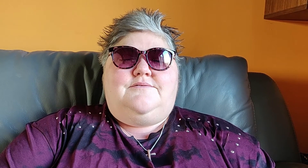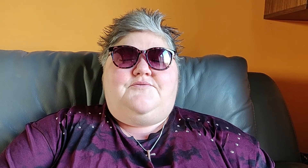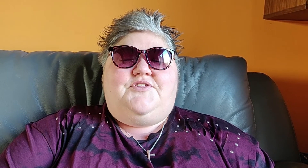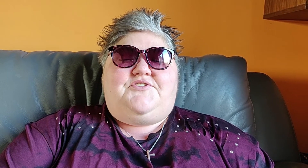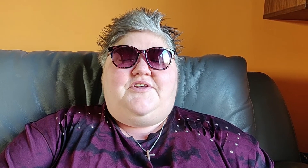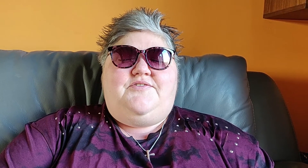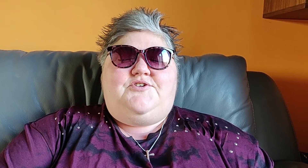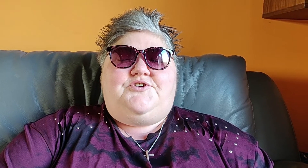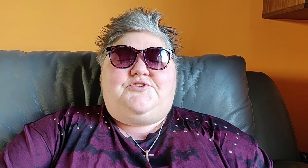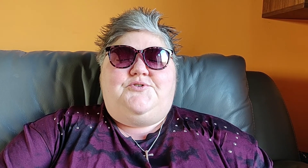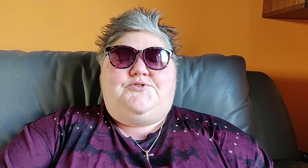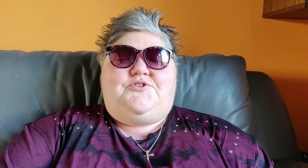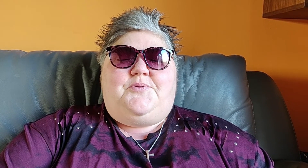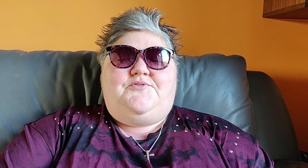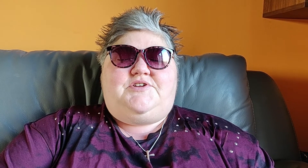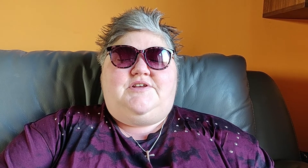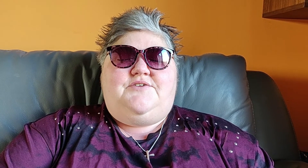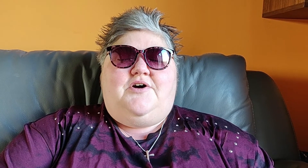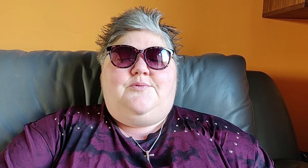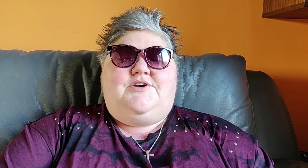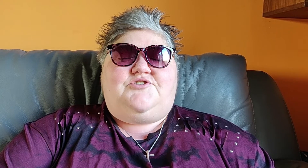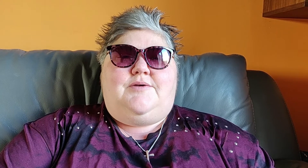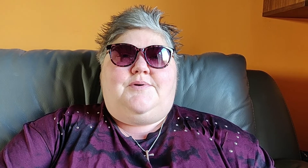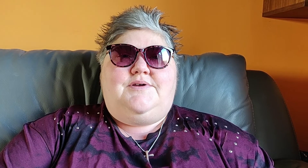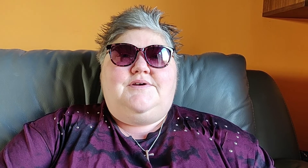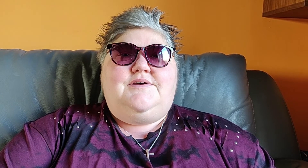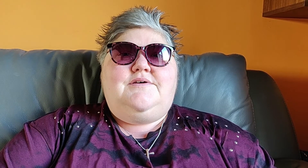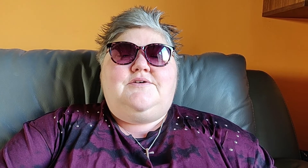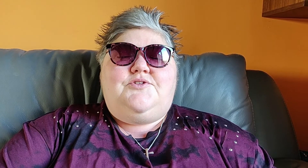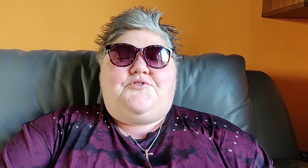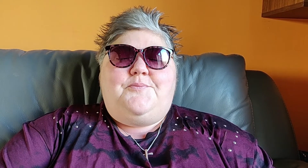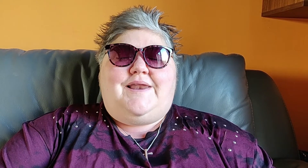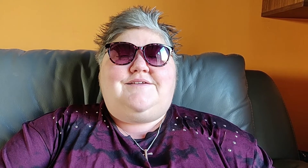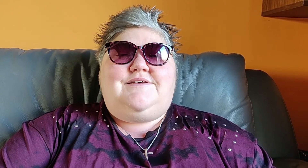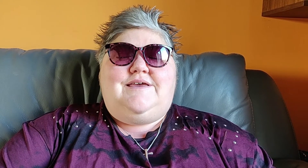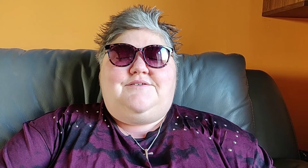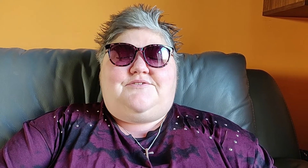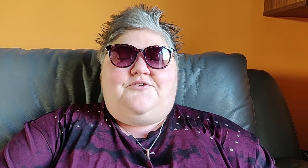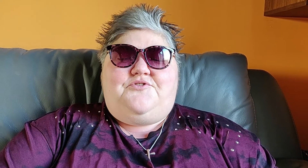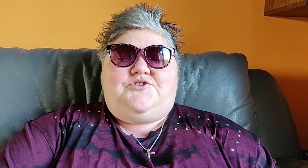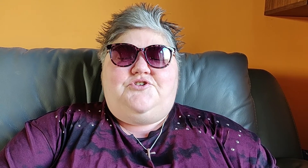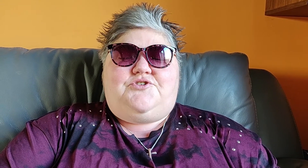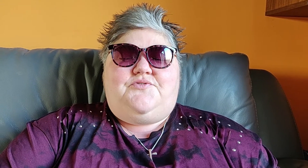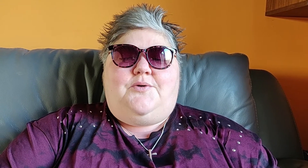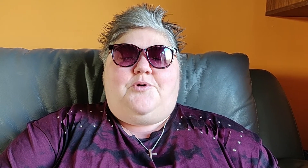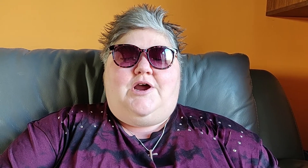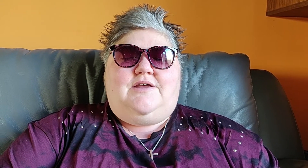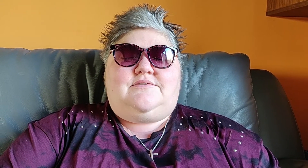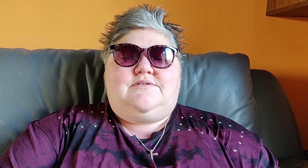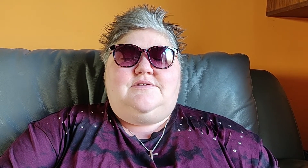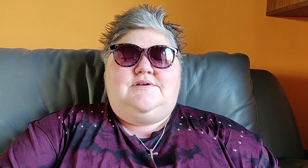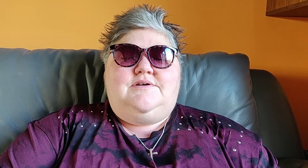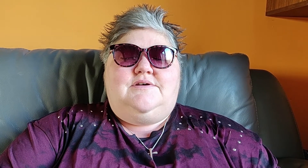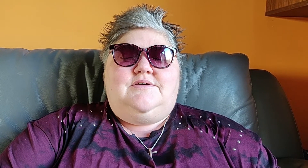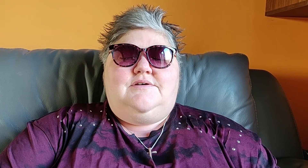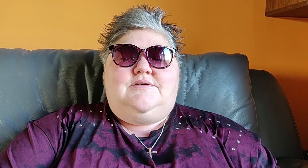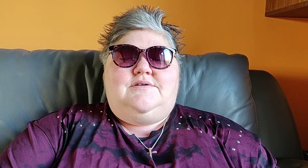For the sin that has caused the poverty of our worship, the formality and selfishness of our prayers,